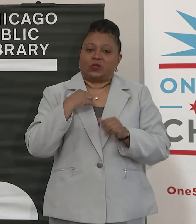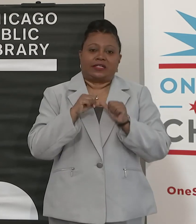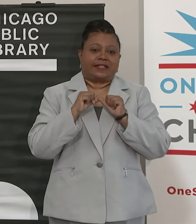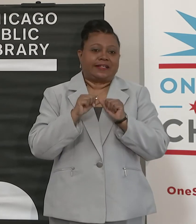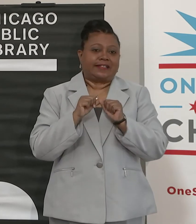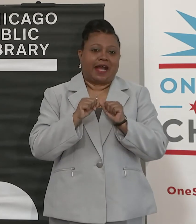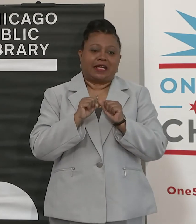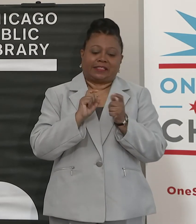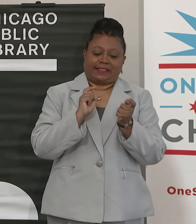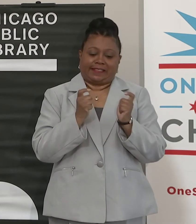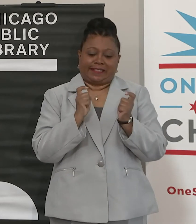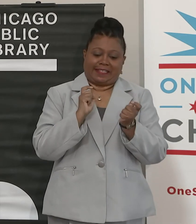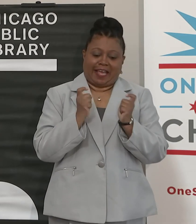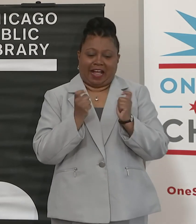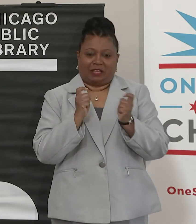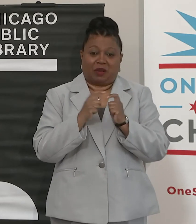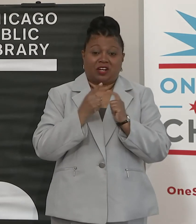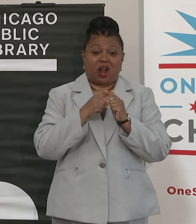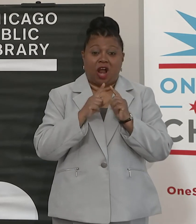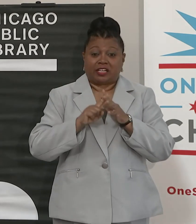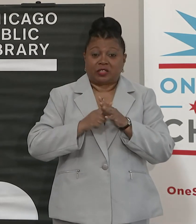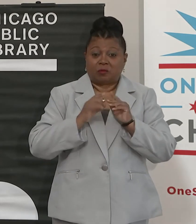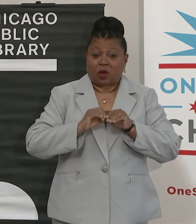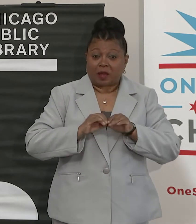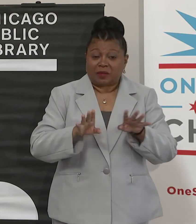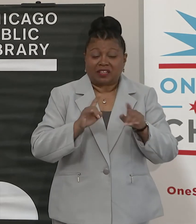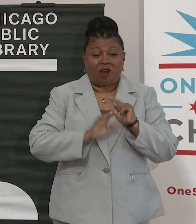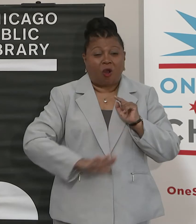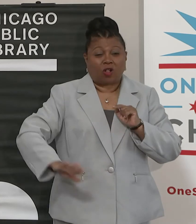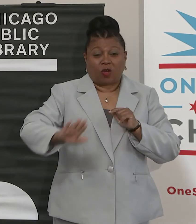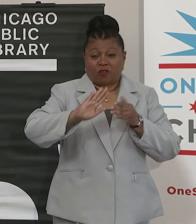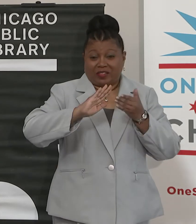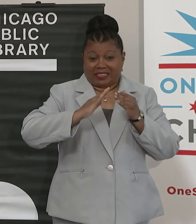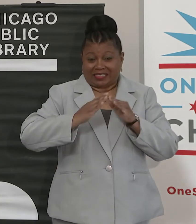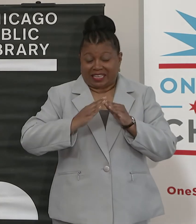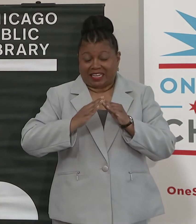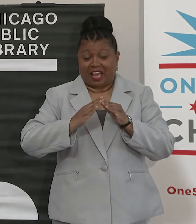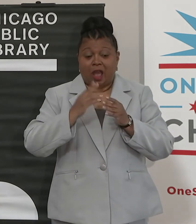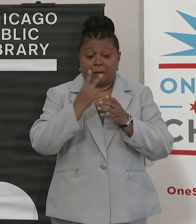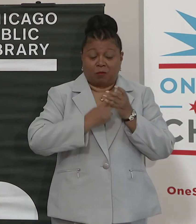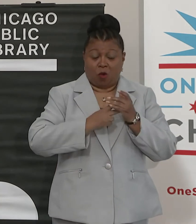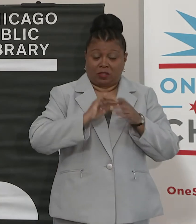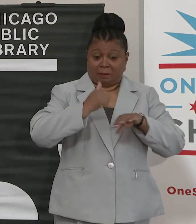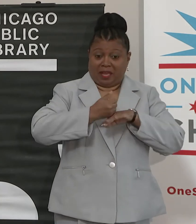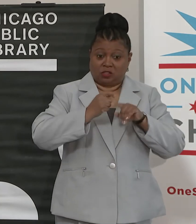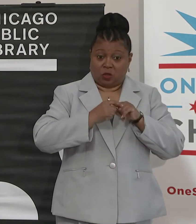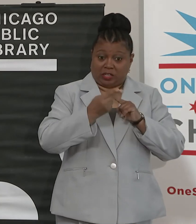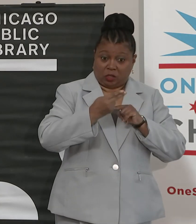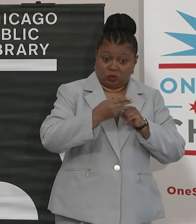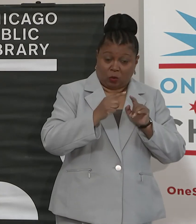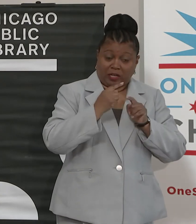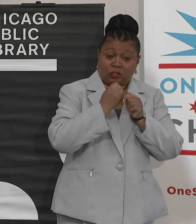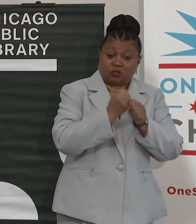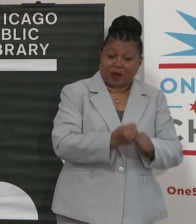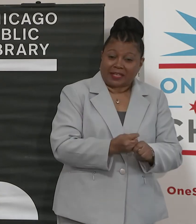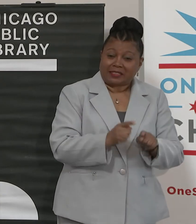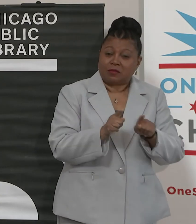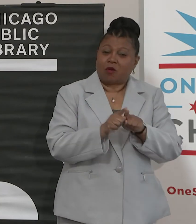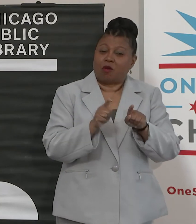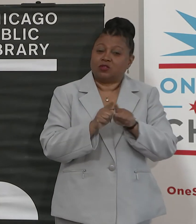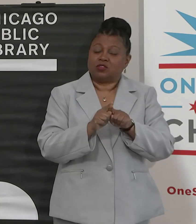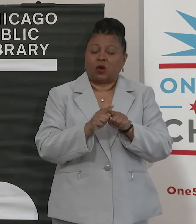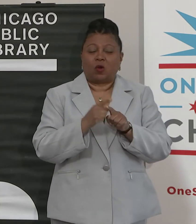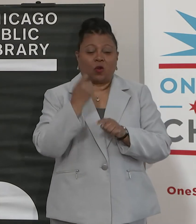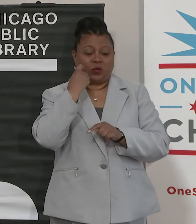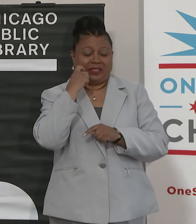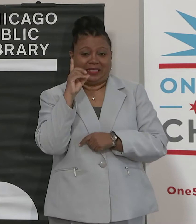constantly calibrating our deployments across the city, both based upon historic trends, but also more